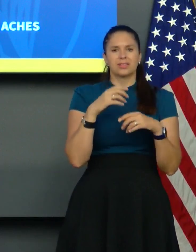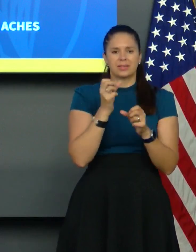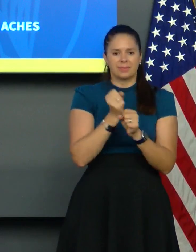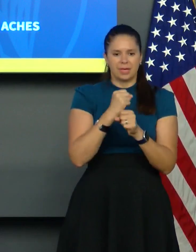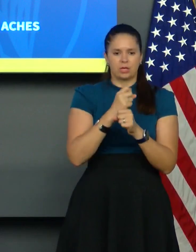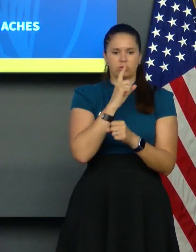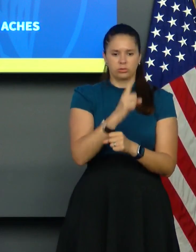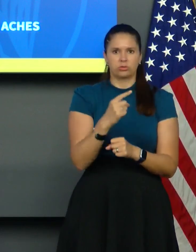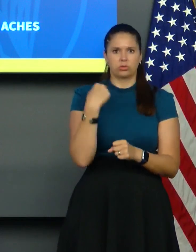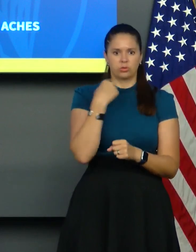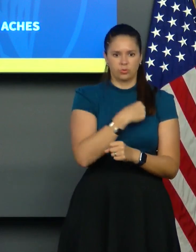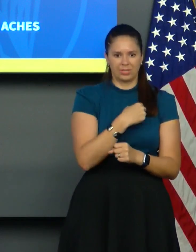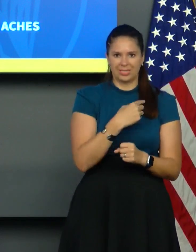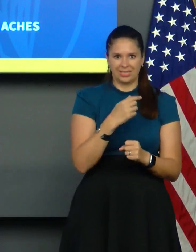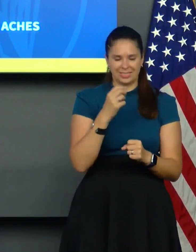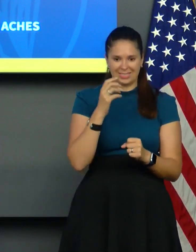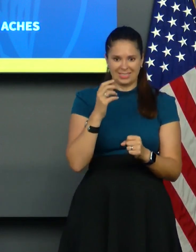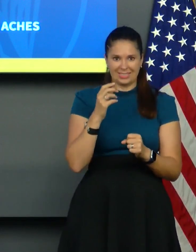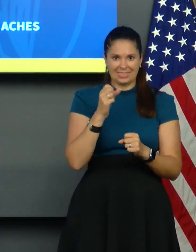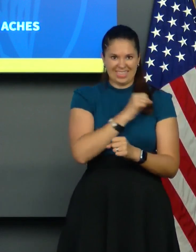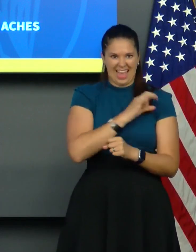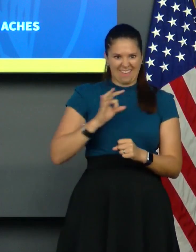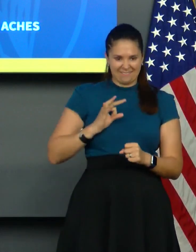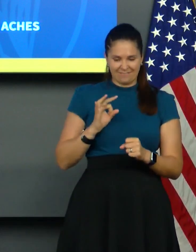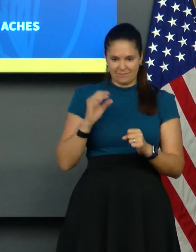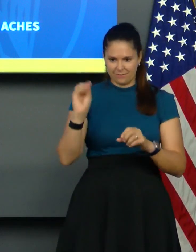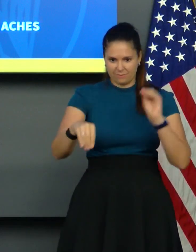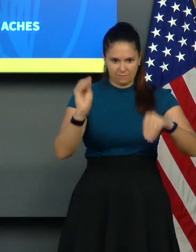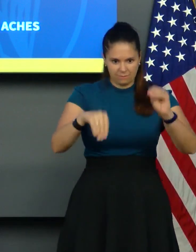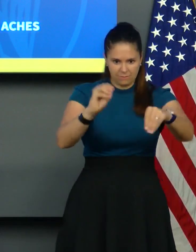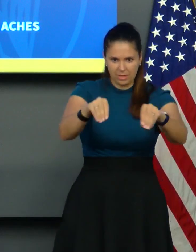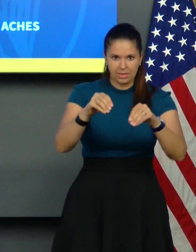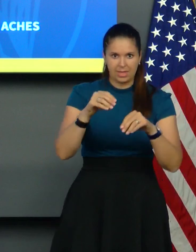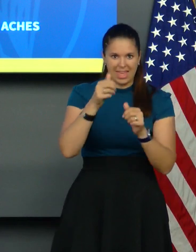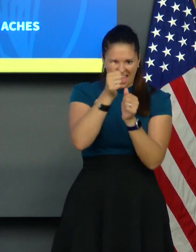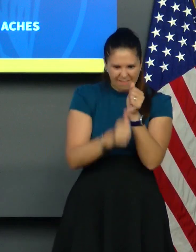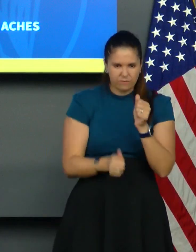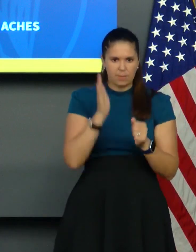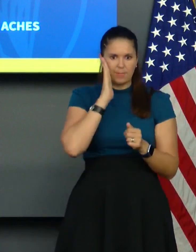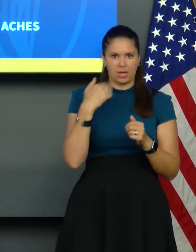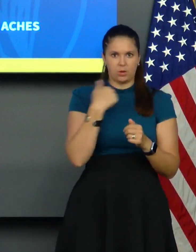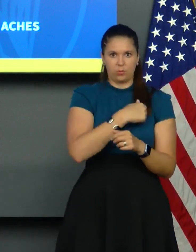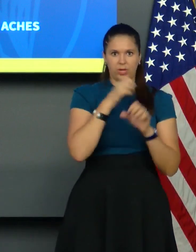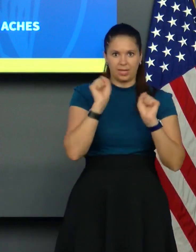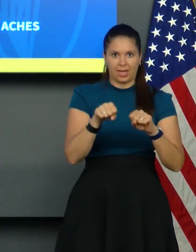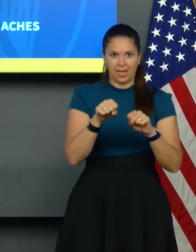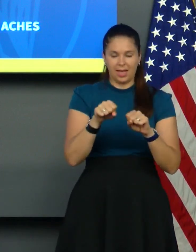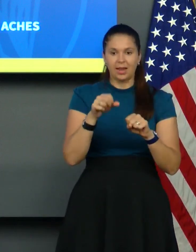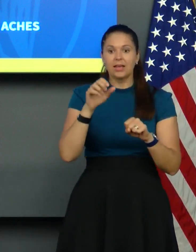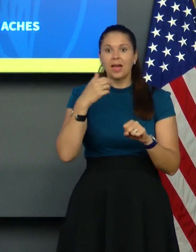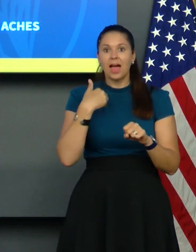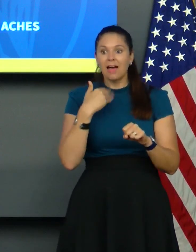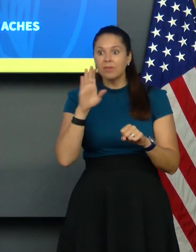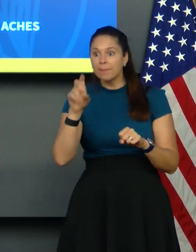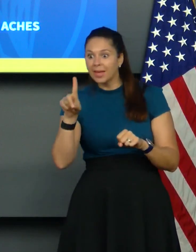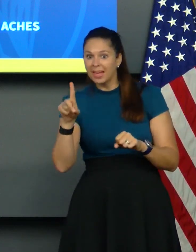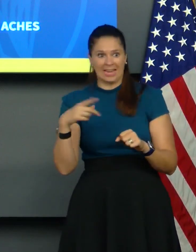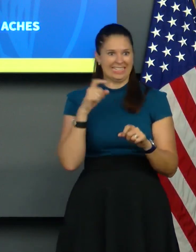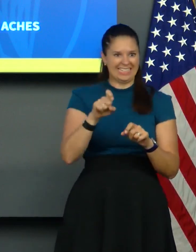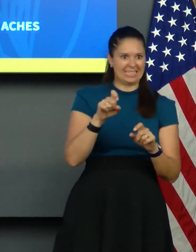making sure that we're staffing every bed that we can, especially ICU beds and surge beds within the Tier 1